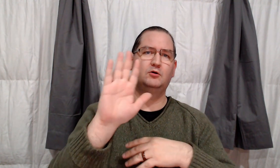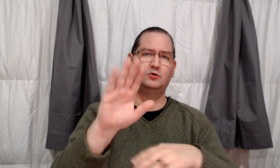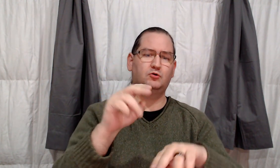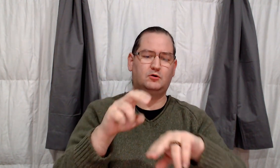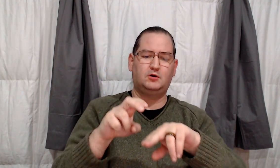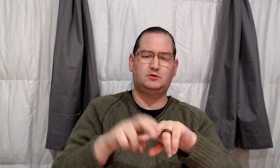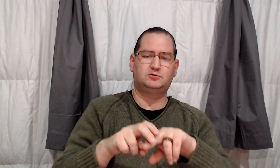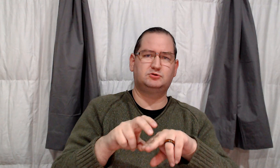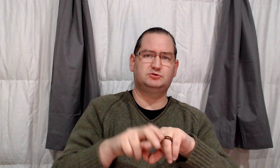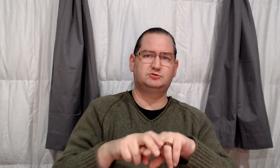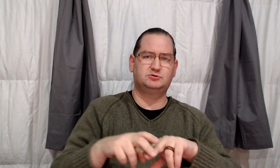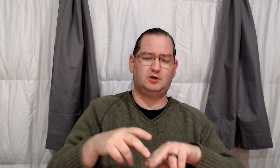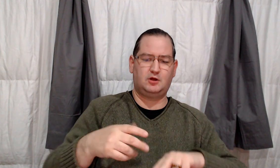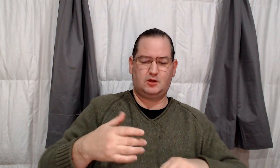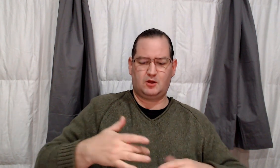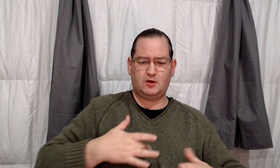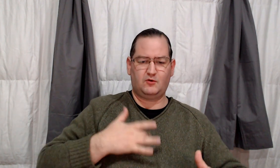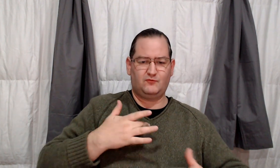sensations in arms and legs,